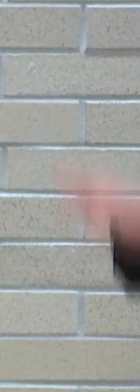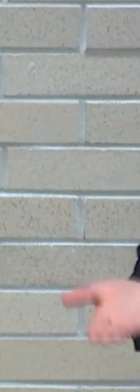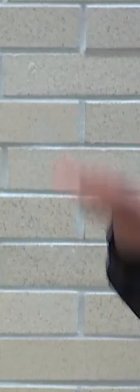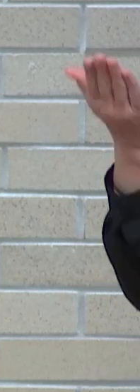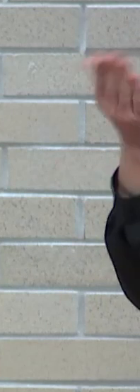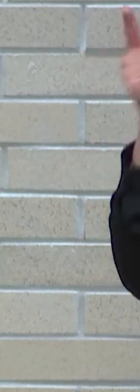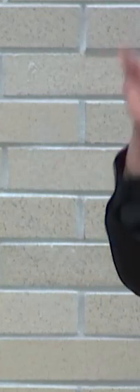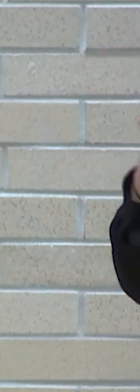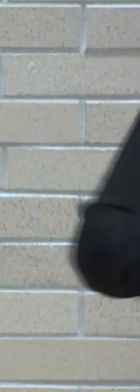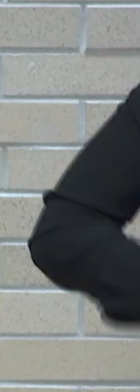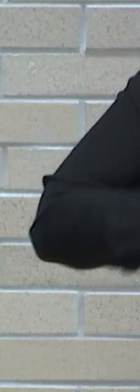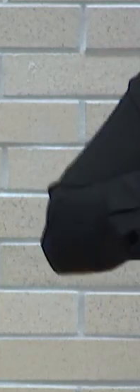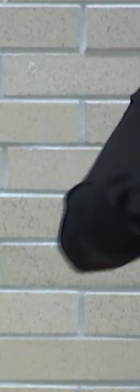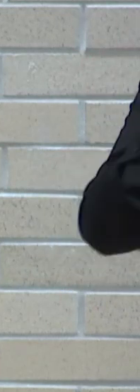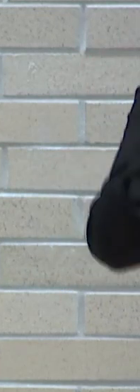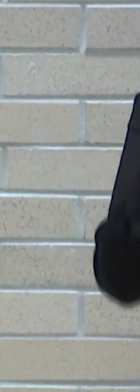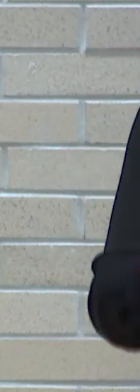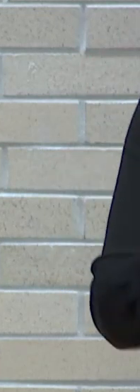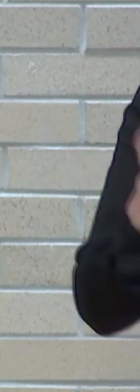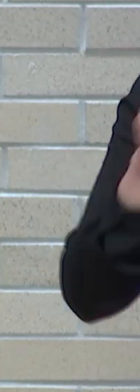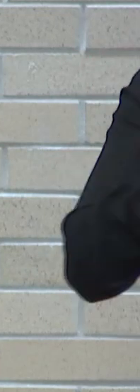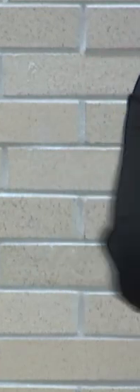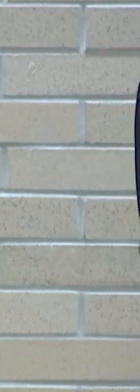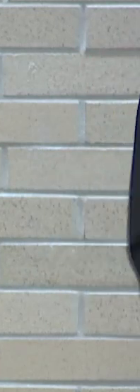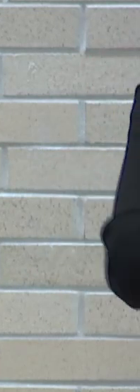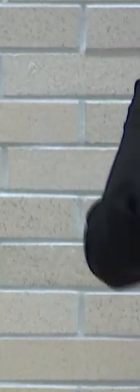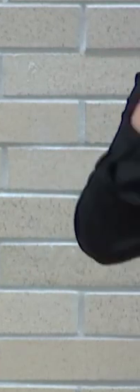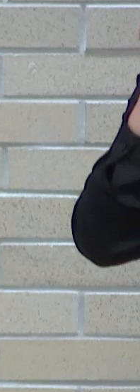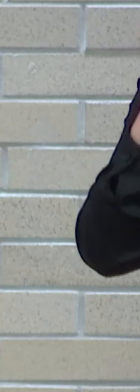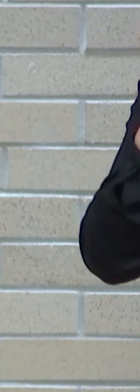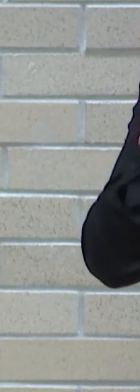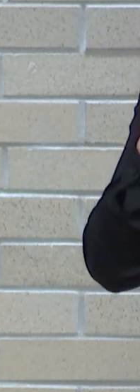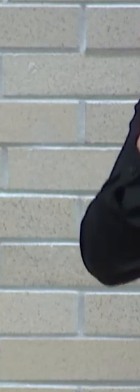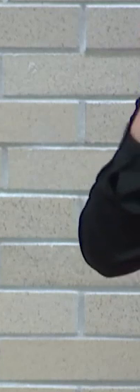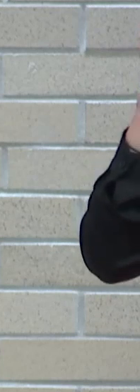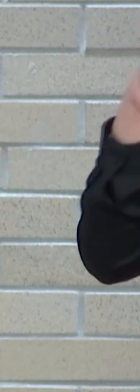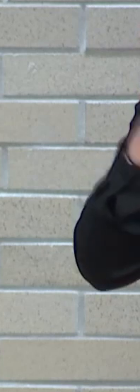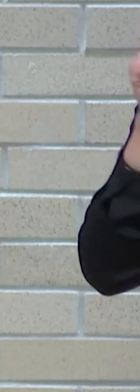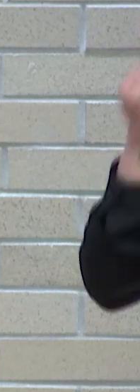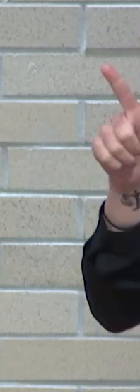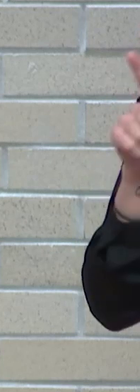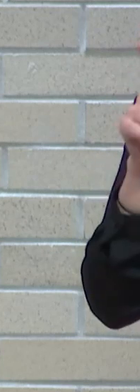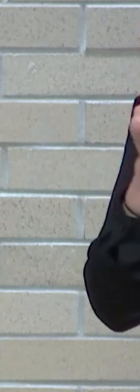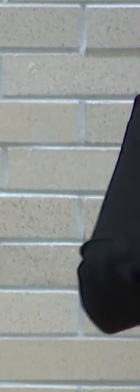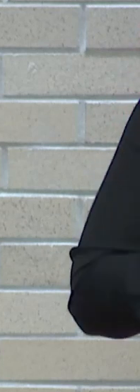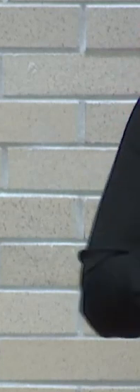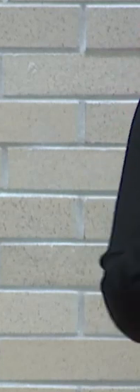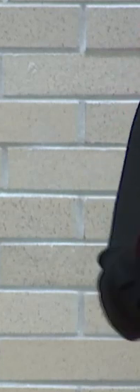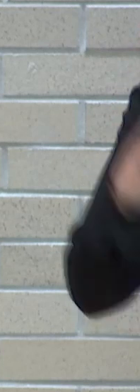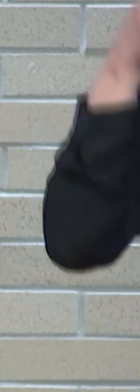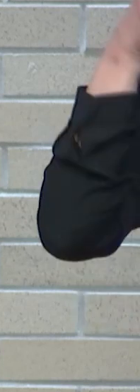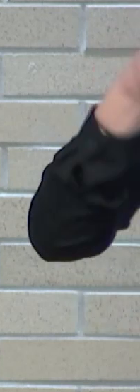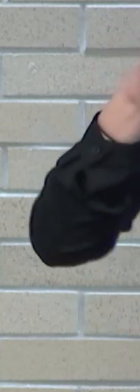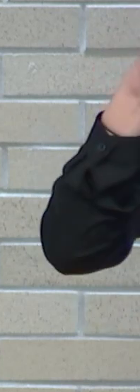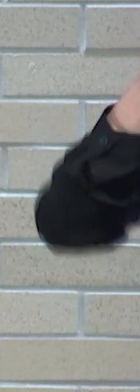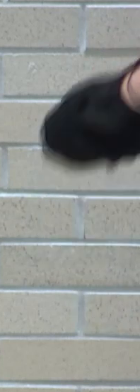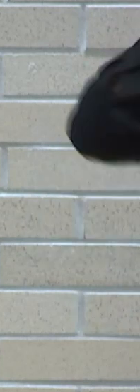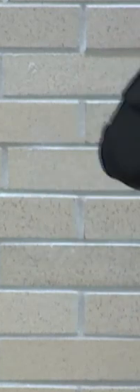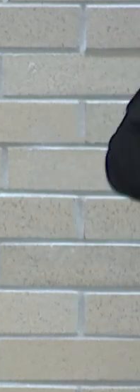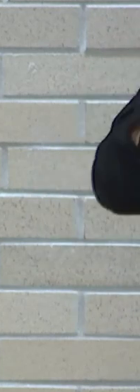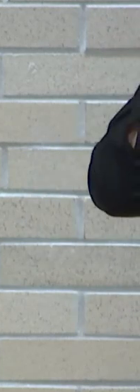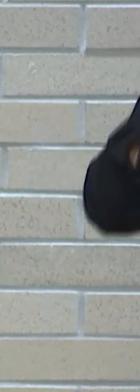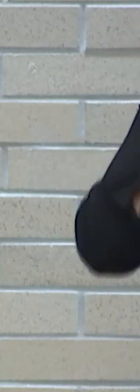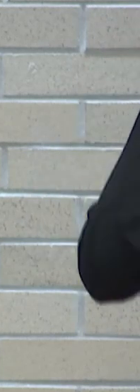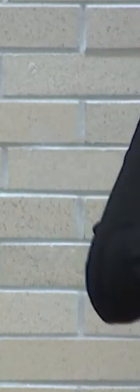Andrea lives in South Bend and graduated from Bethel University in 2017. She's dedicated herself to the field of education, teaching in public schools,